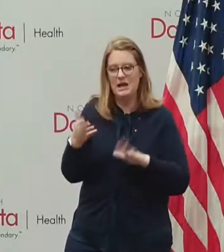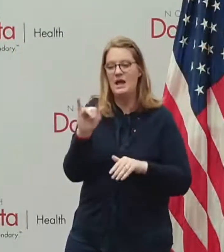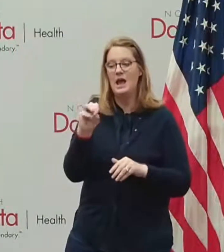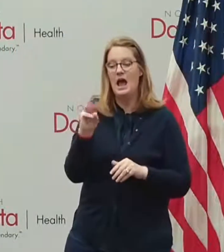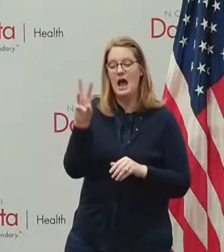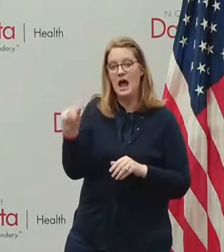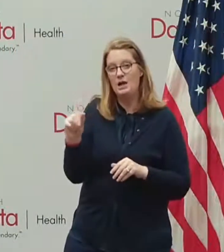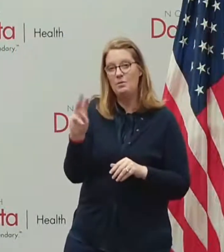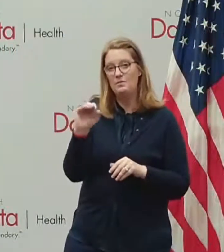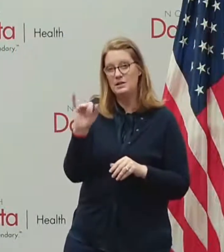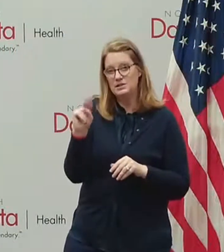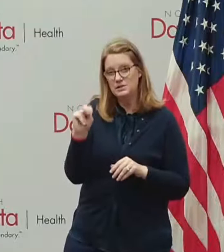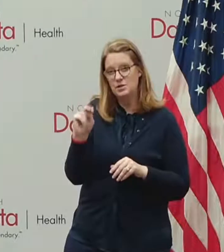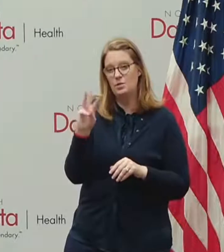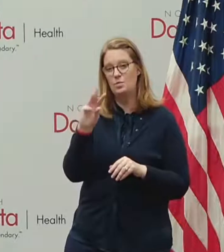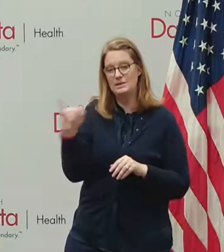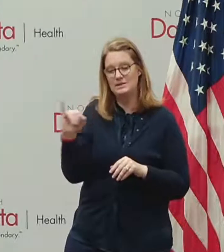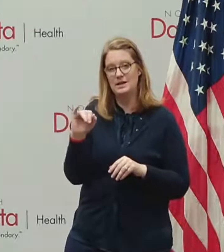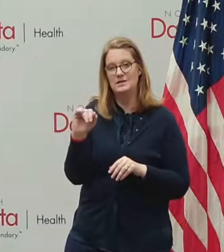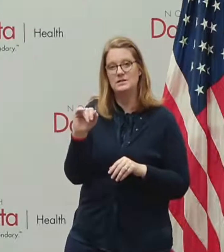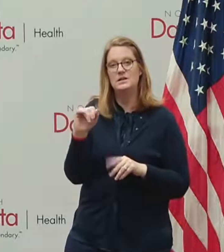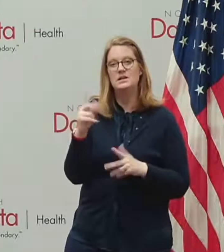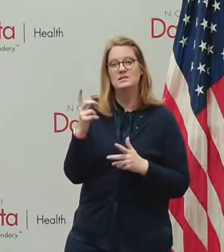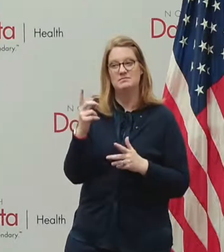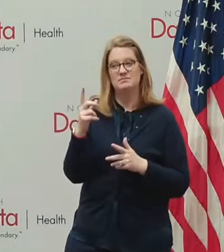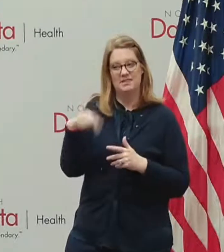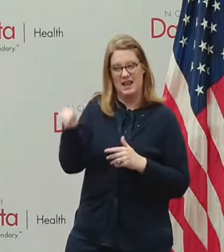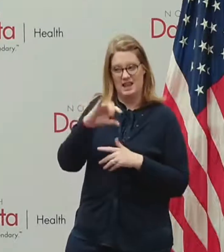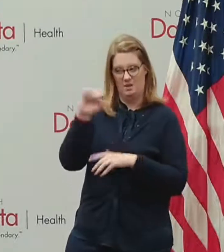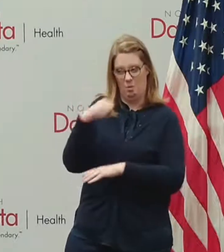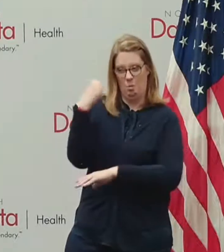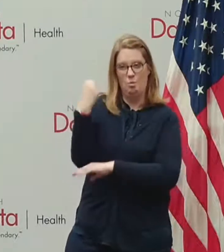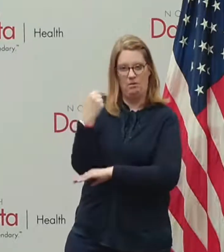and Kansas, Wisconsin, to mention a few, and even